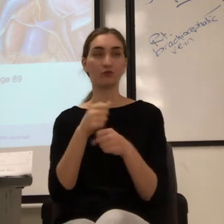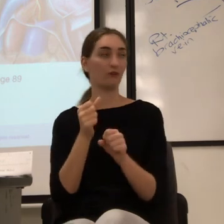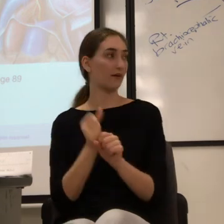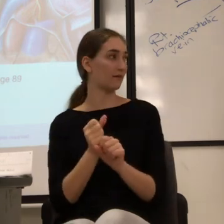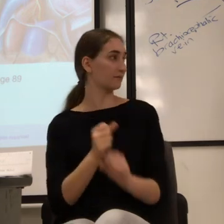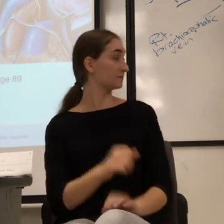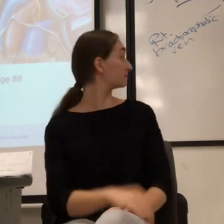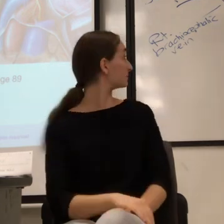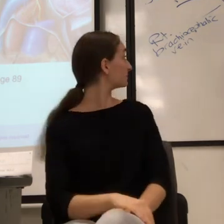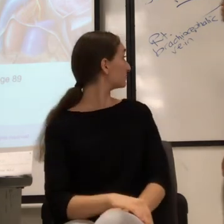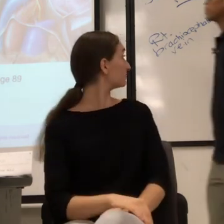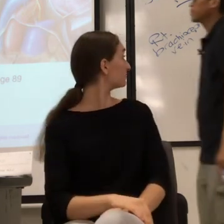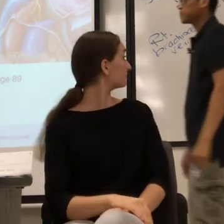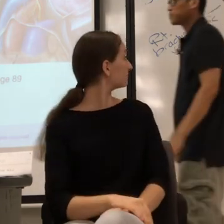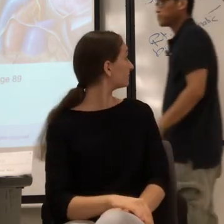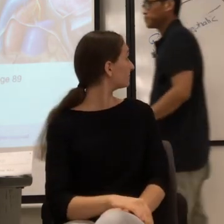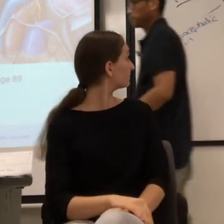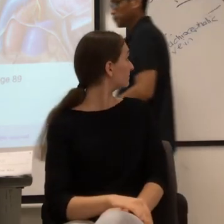SDC.